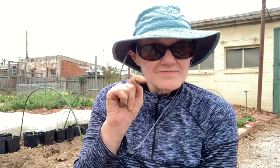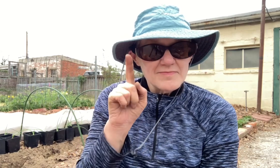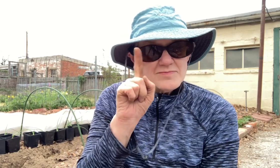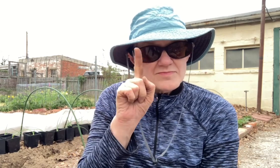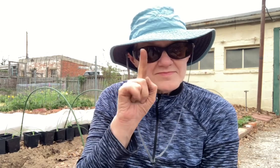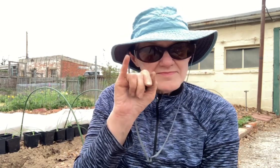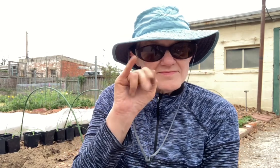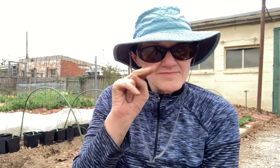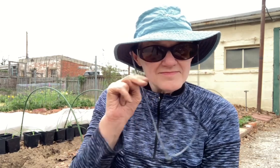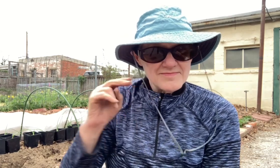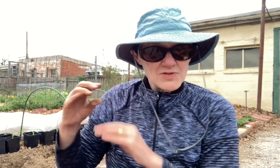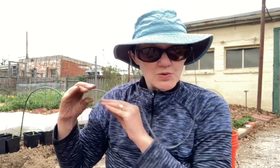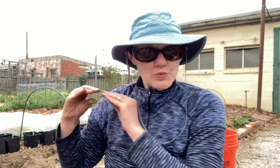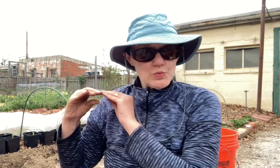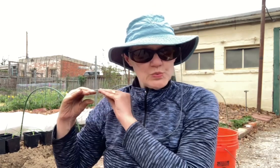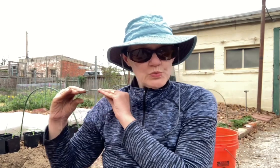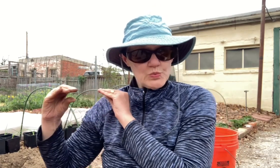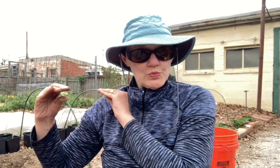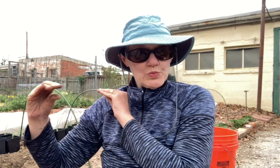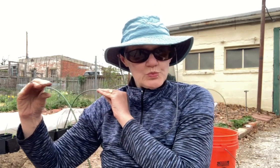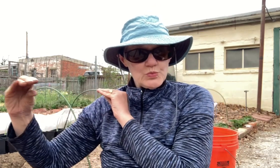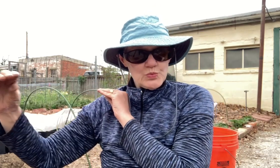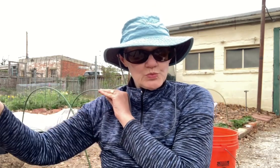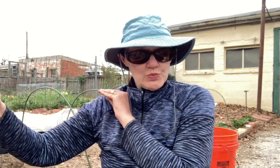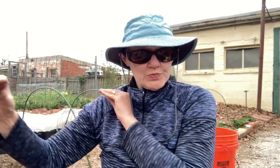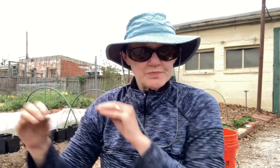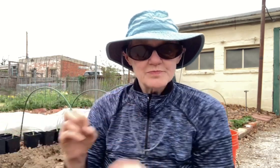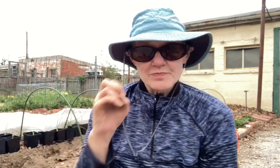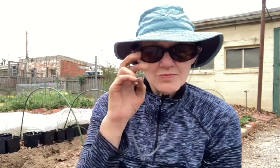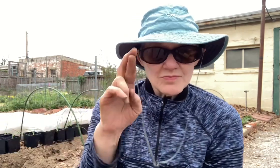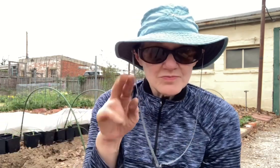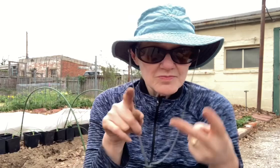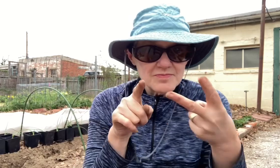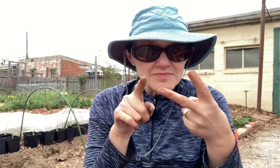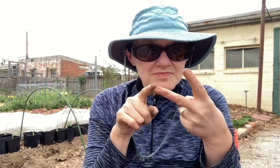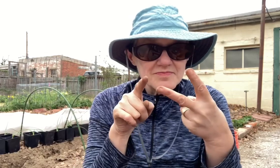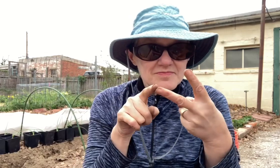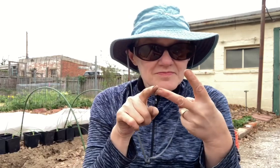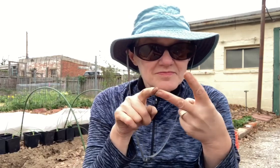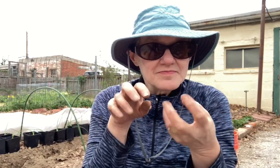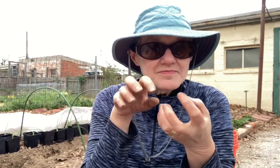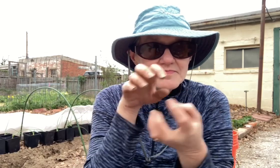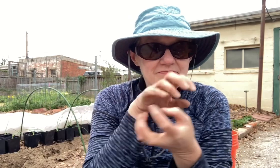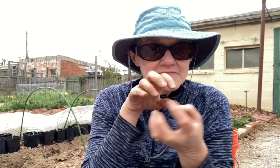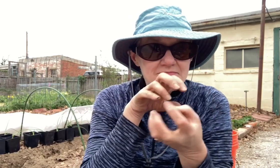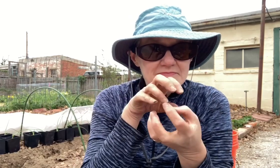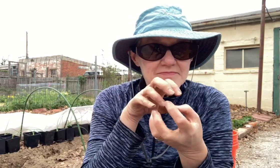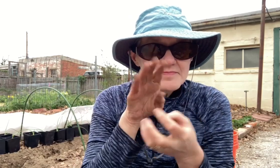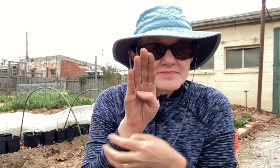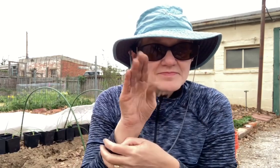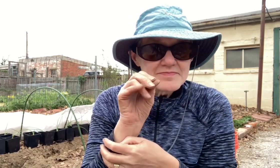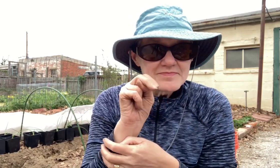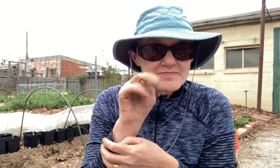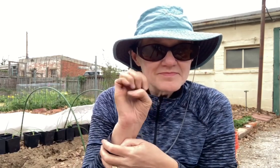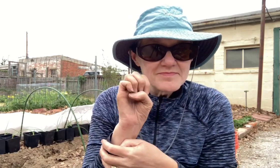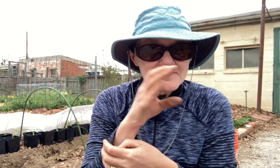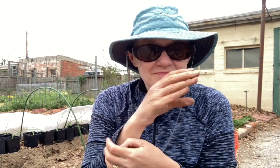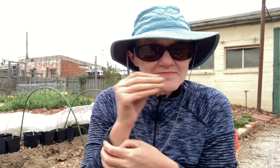1-inch layer of compost on the beds, or mix bone